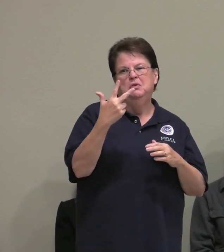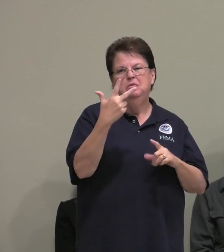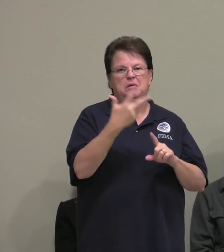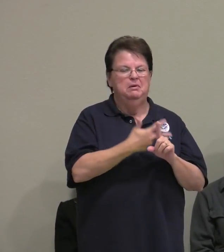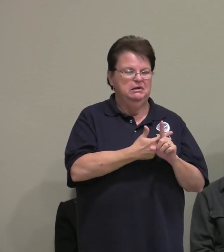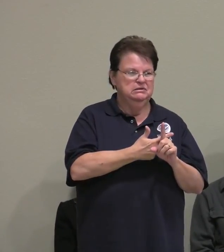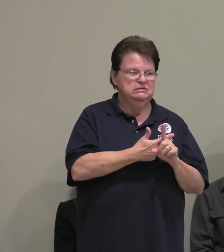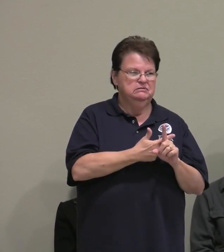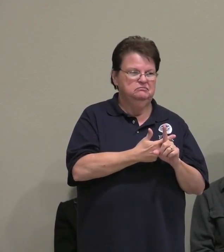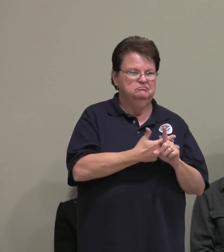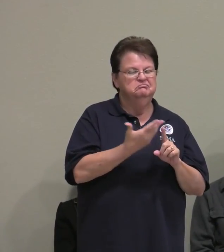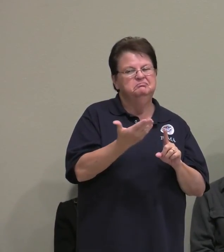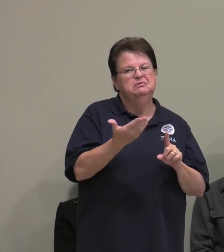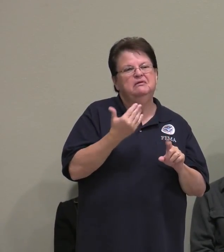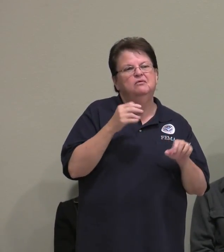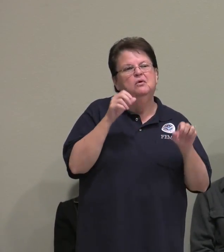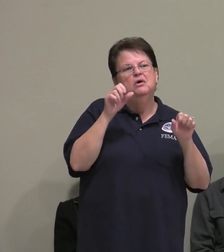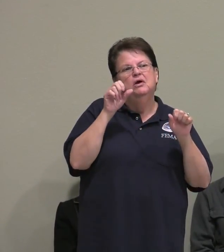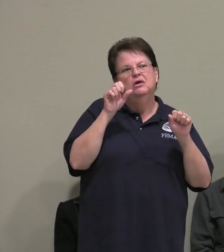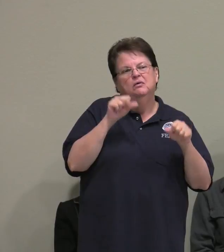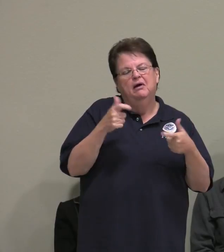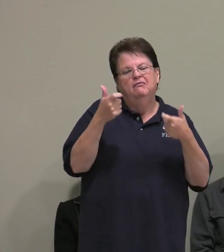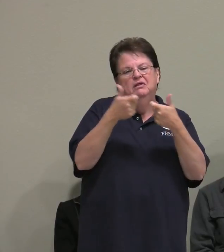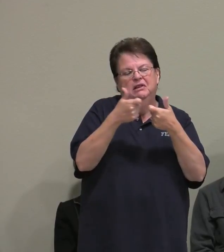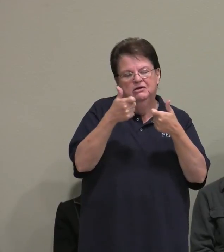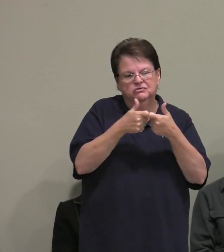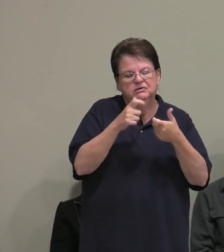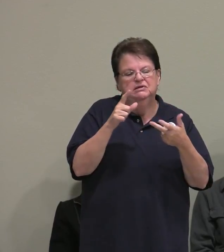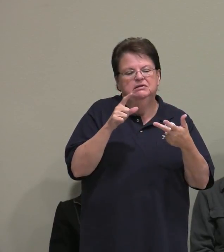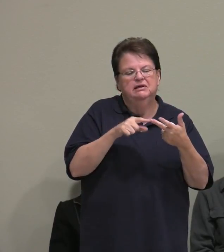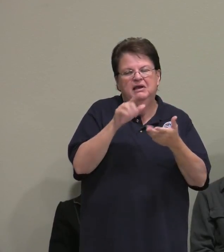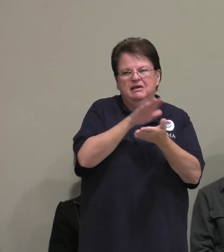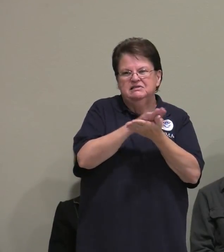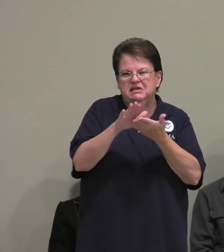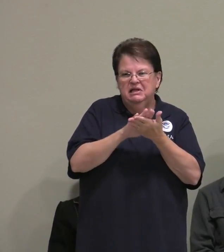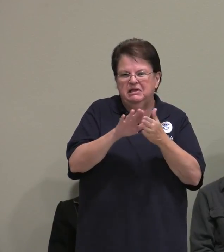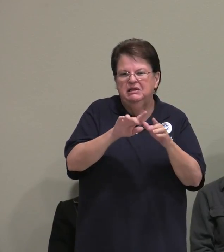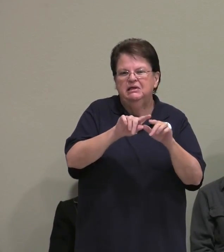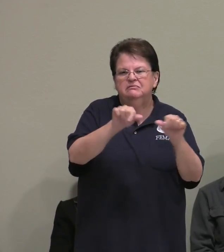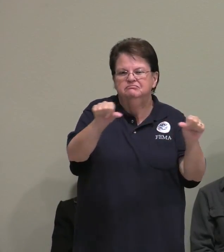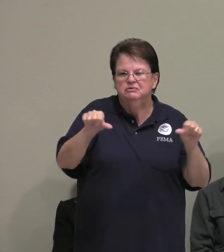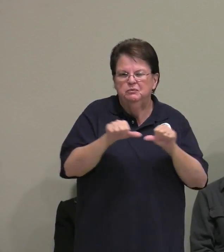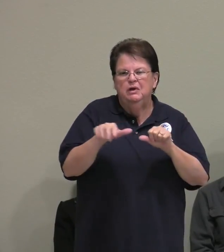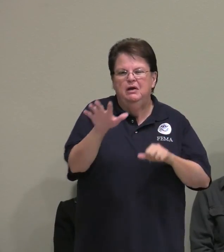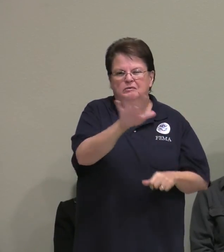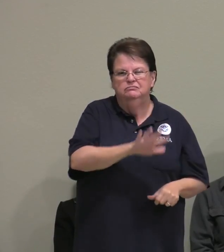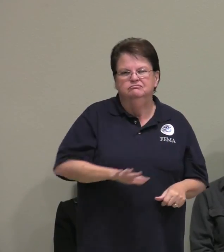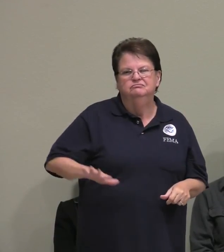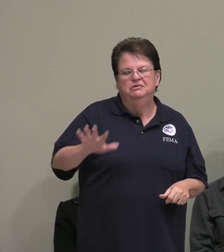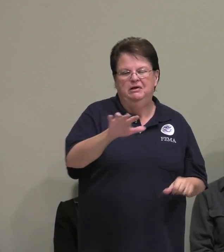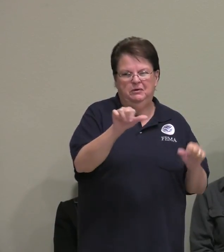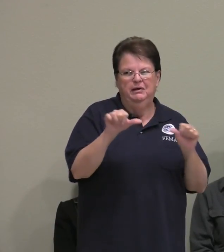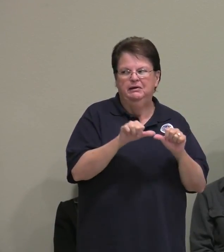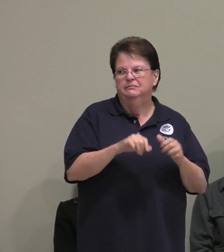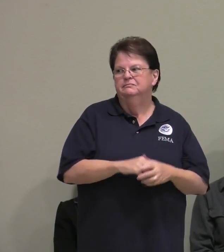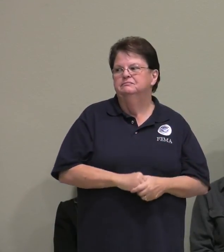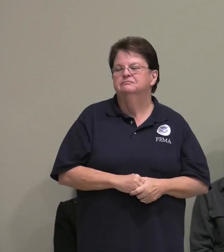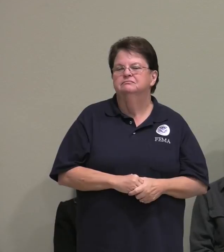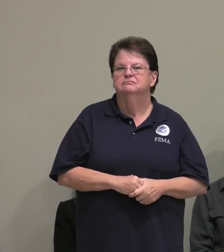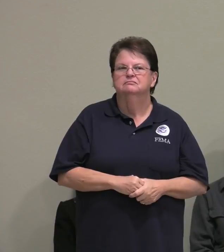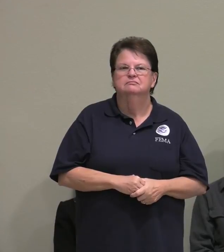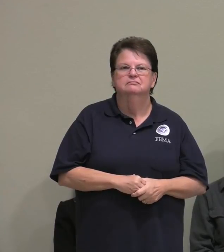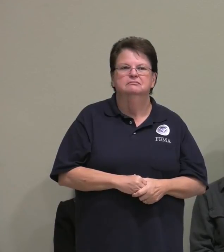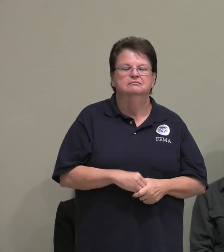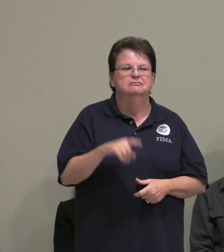months before you have utilities and it's clean around your property and you've had